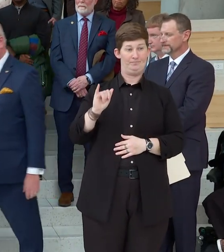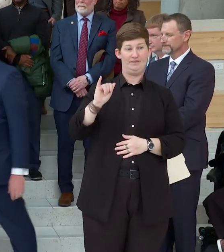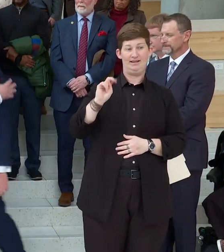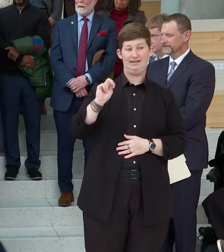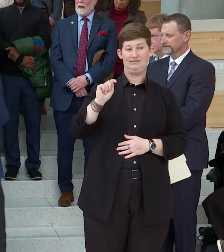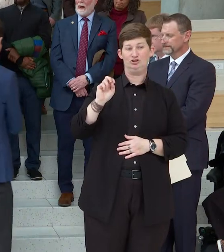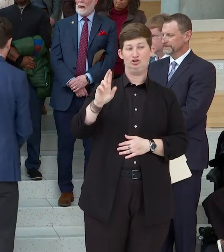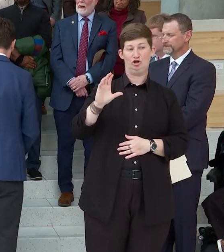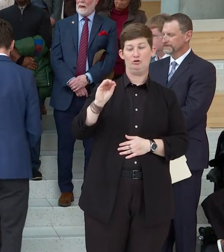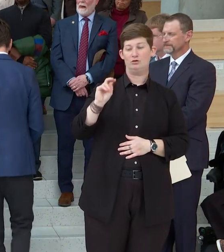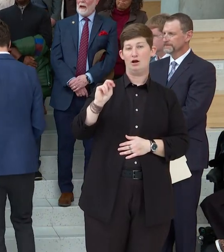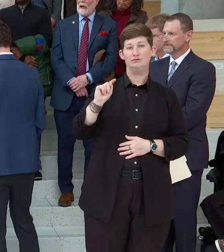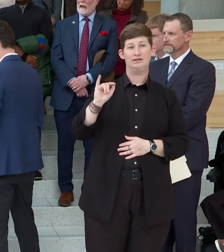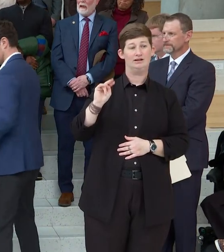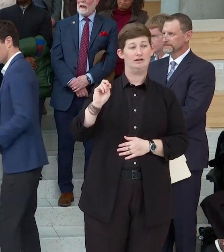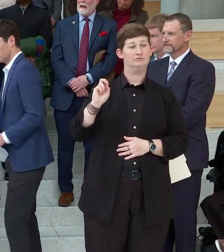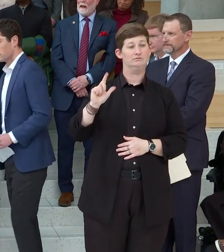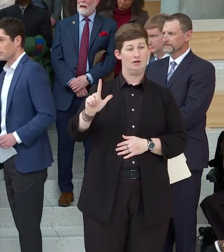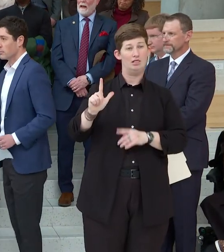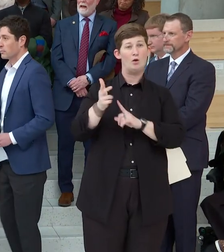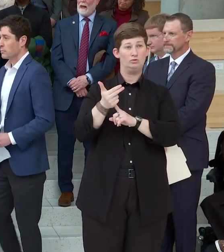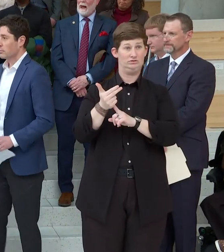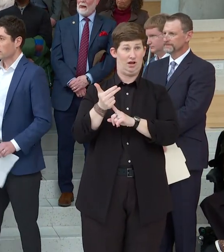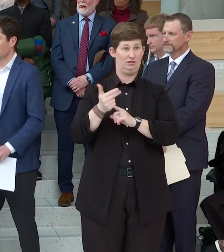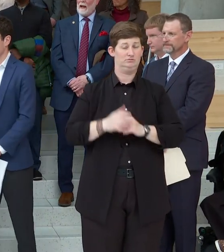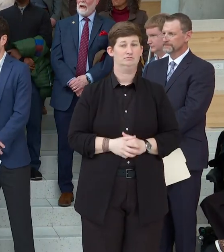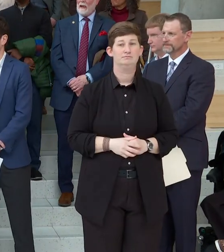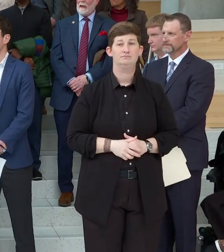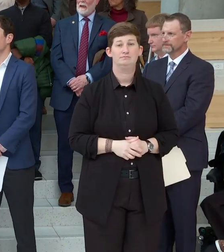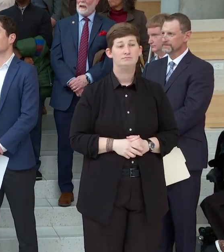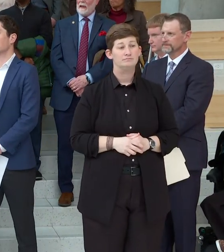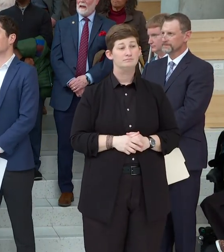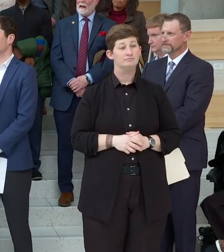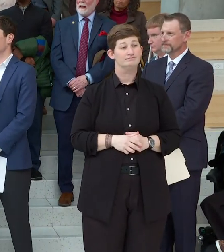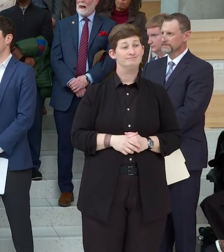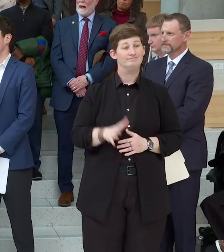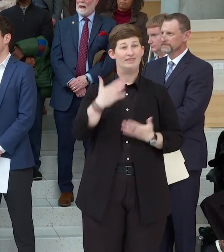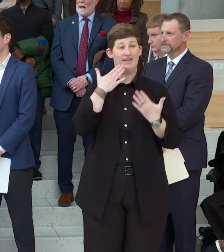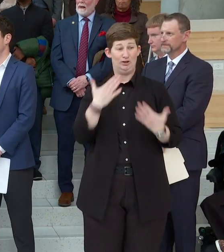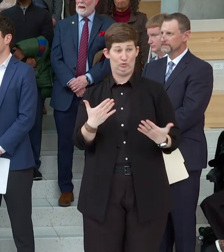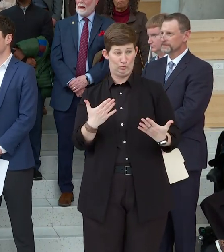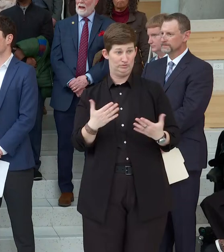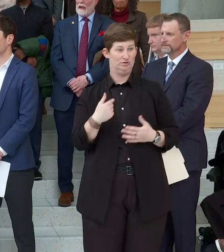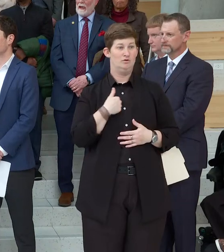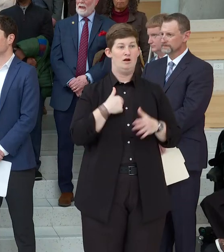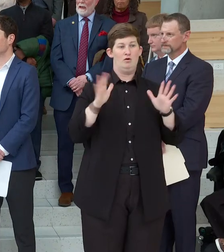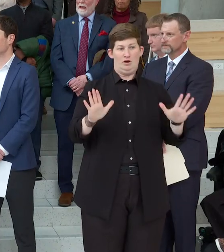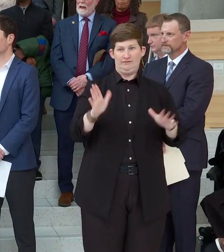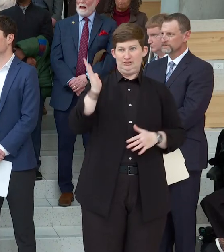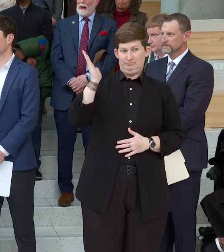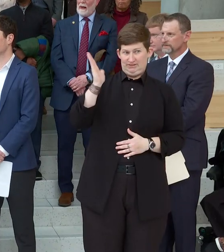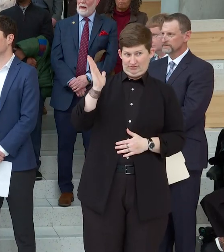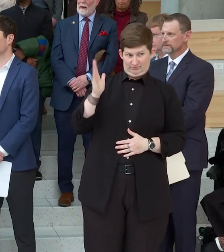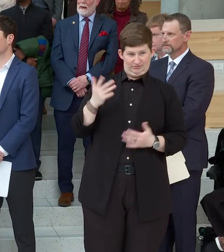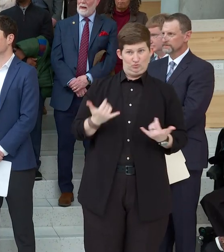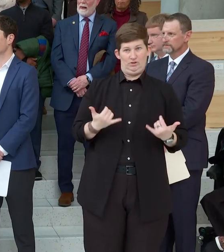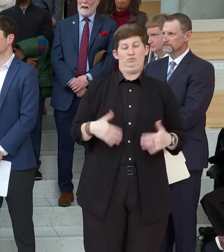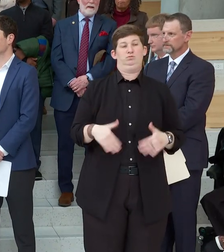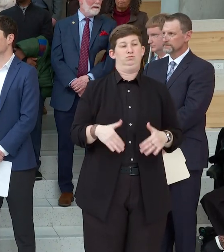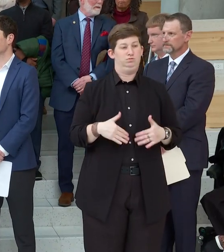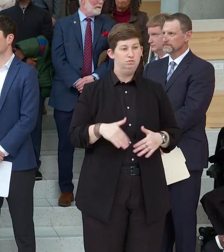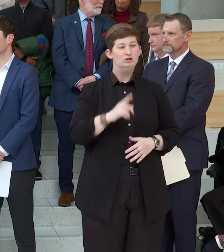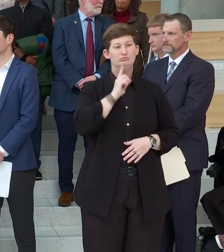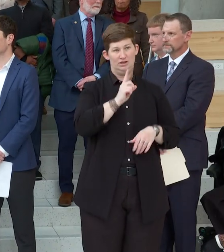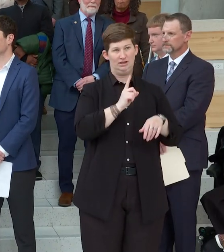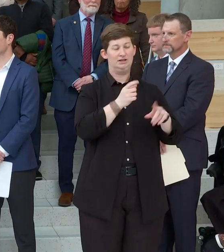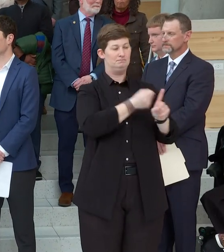Thank you. Thank you, Mr. Mayor. We have had such wonderful speakers here today that have touched on almost